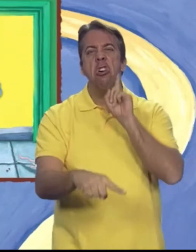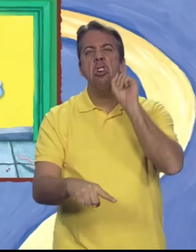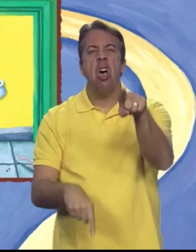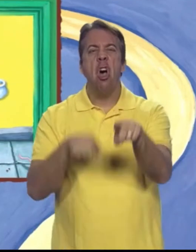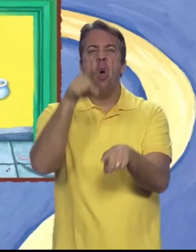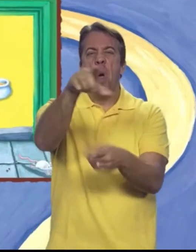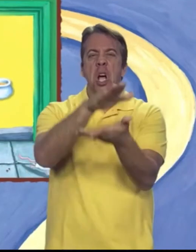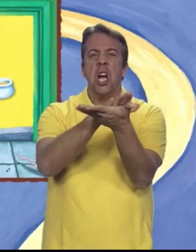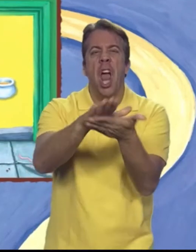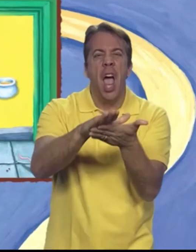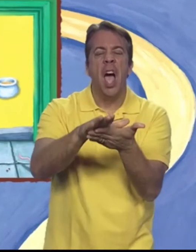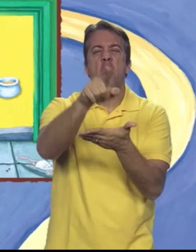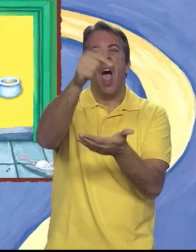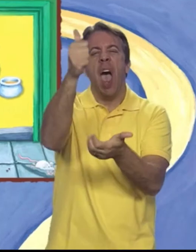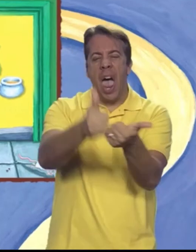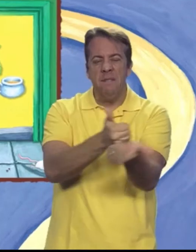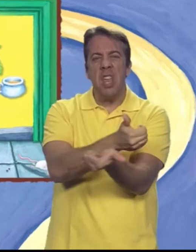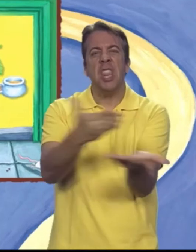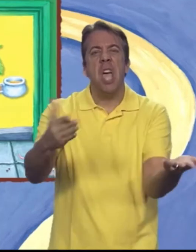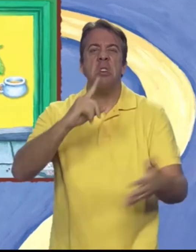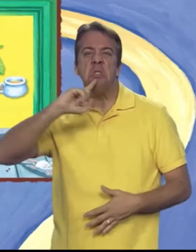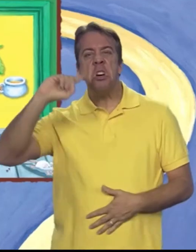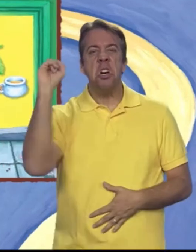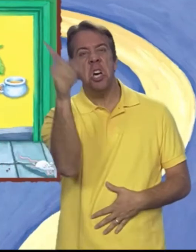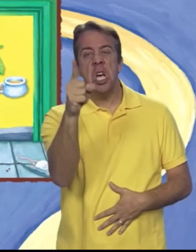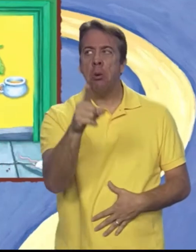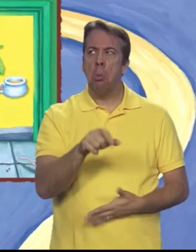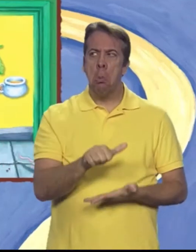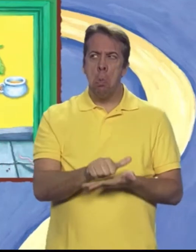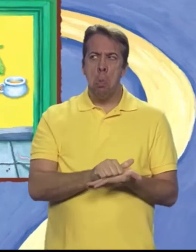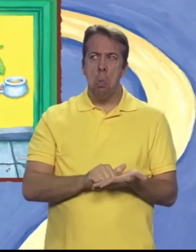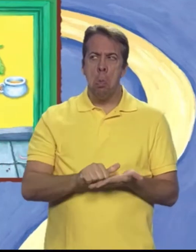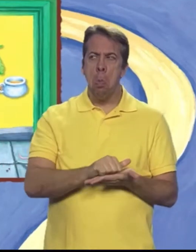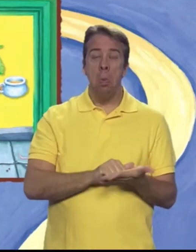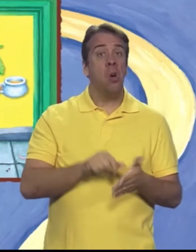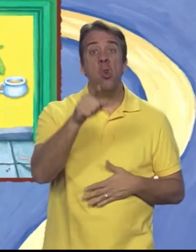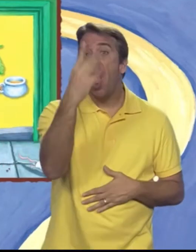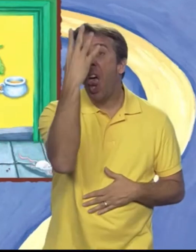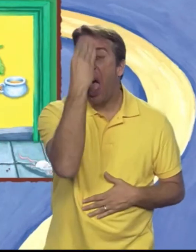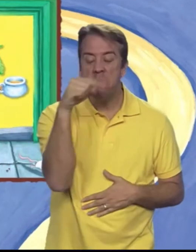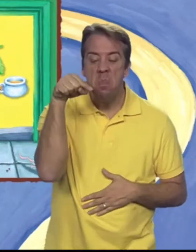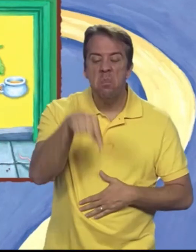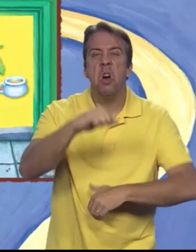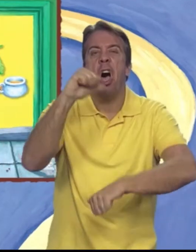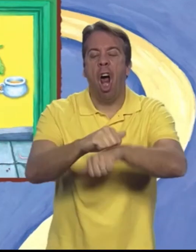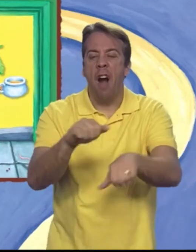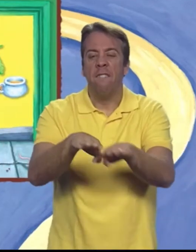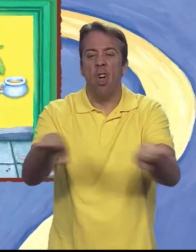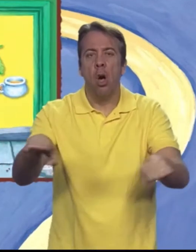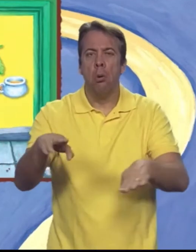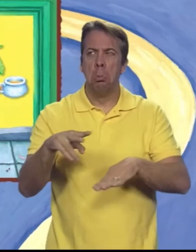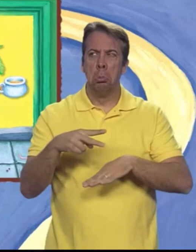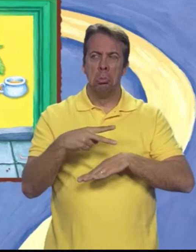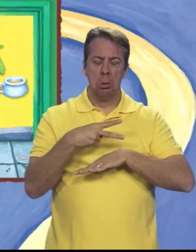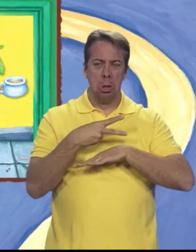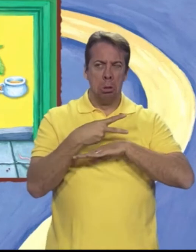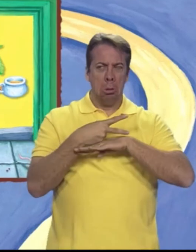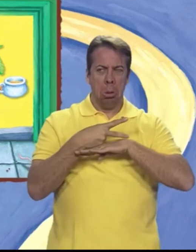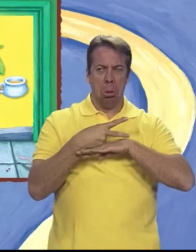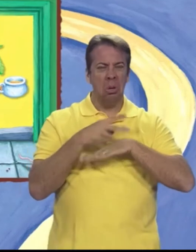her do all the work around the home and sleep on the floor. Worst of all, she had to wear dirty old